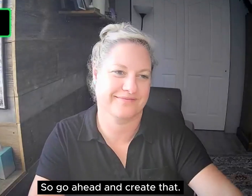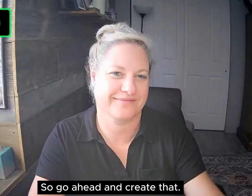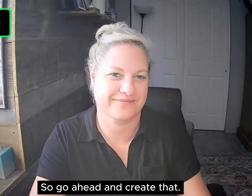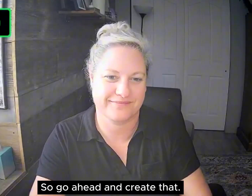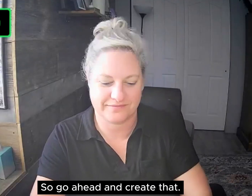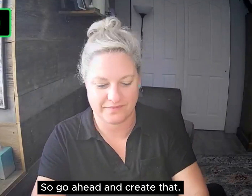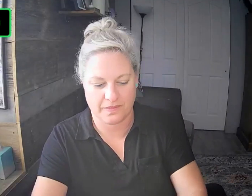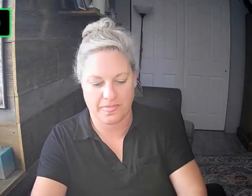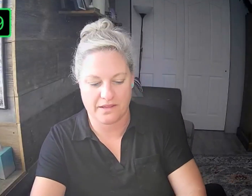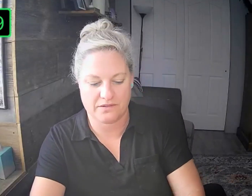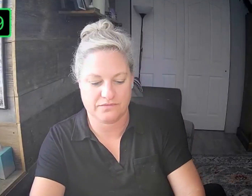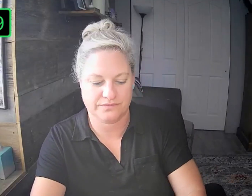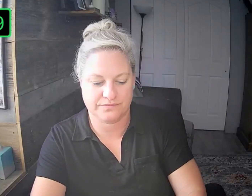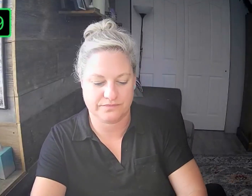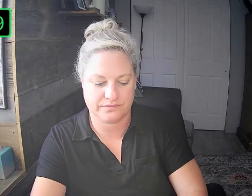that.